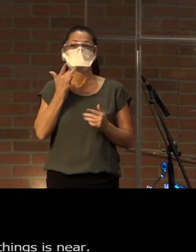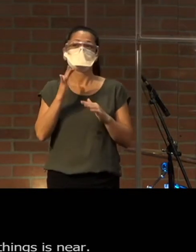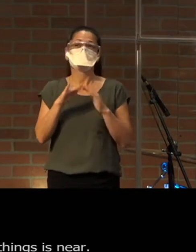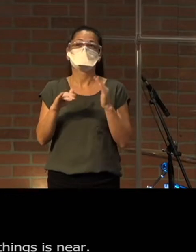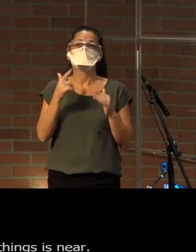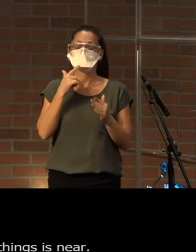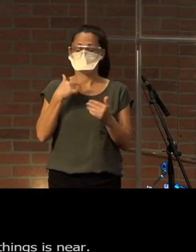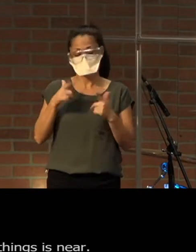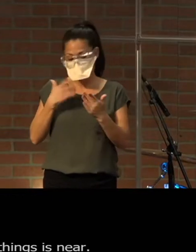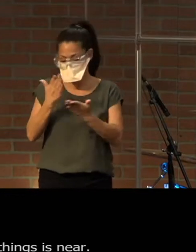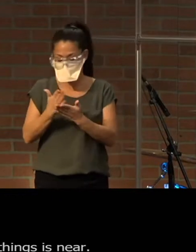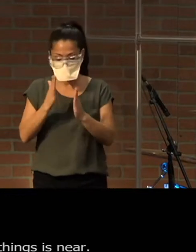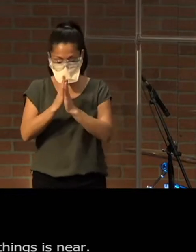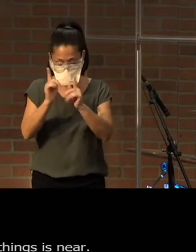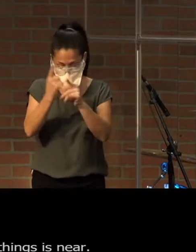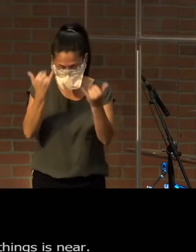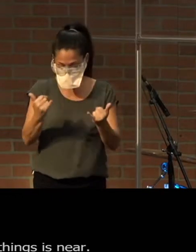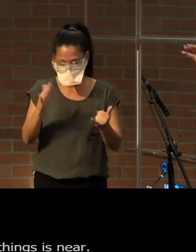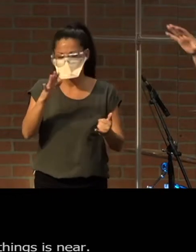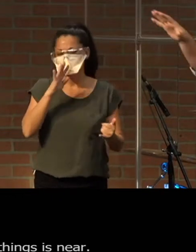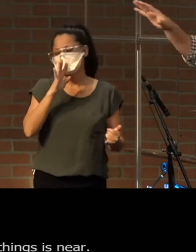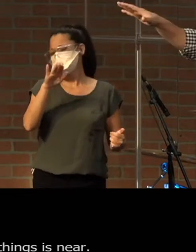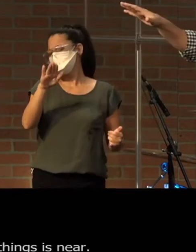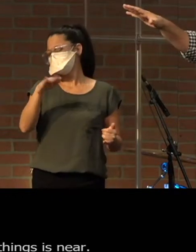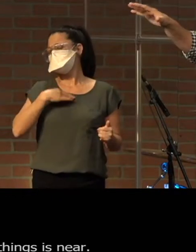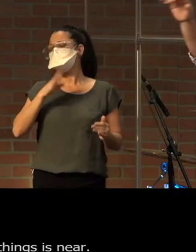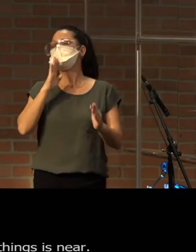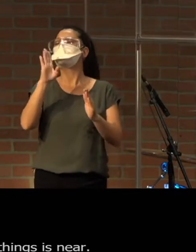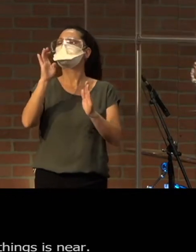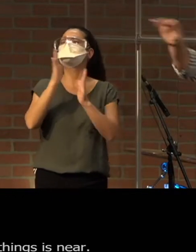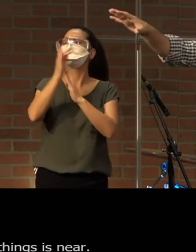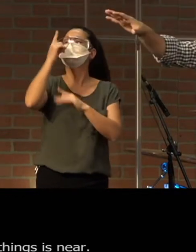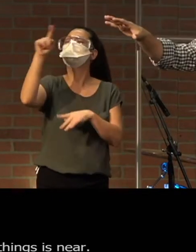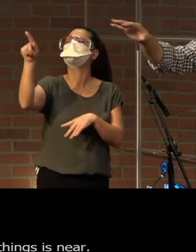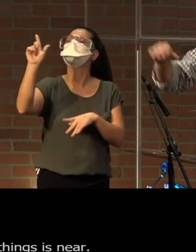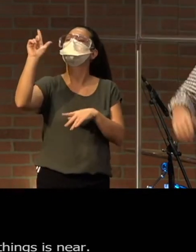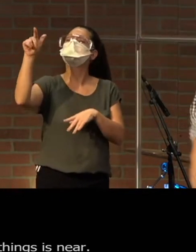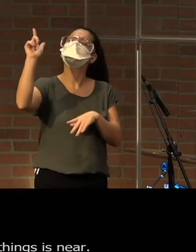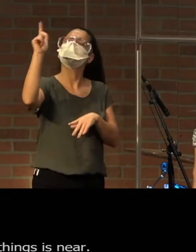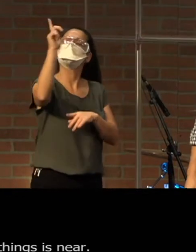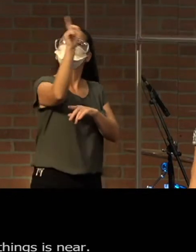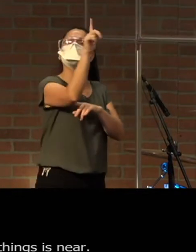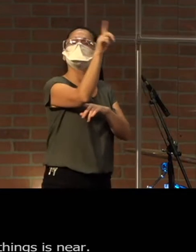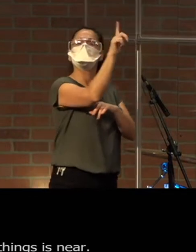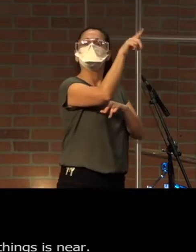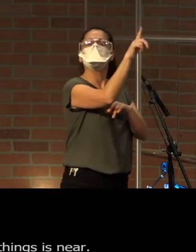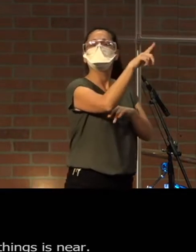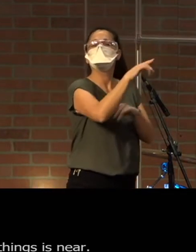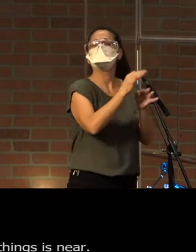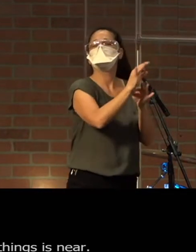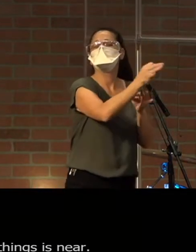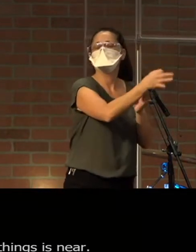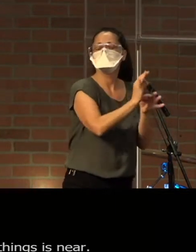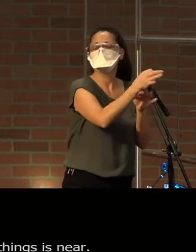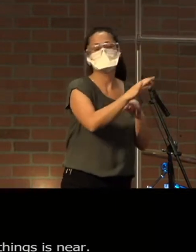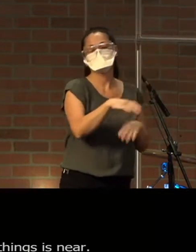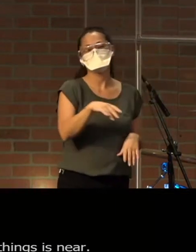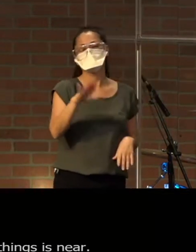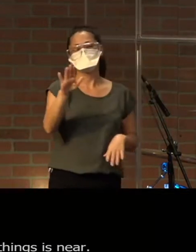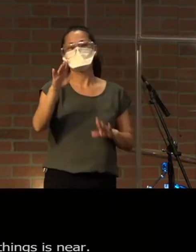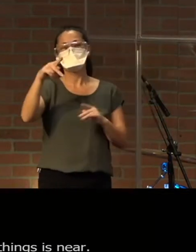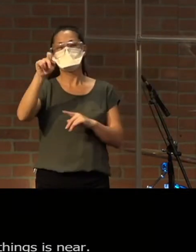stop and pray right now, we say, I'll be praying for you as we leave in our cars. And Peter's solution to this is